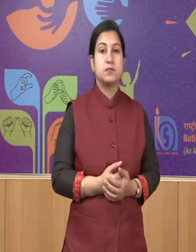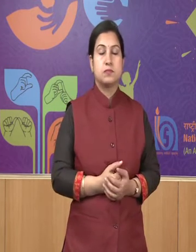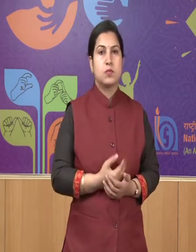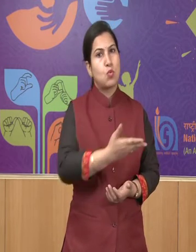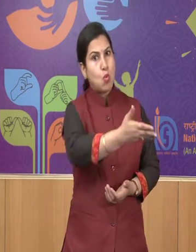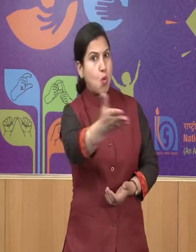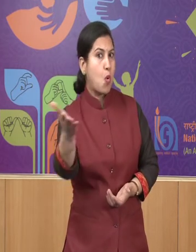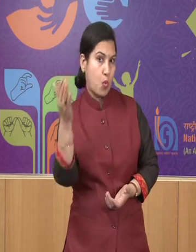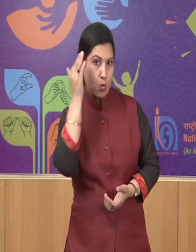As you know,